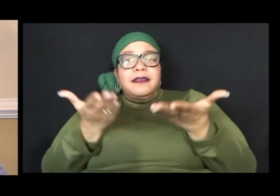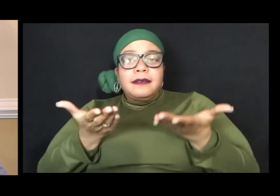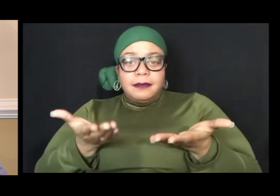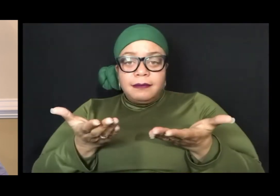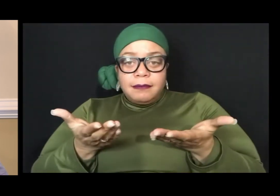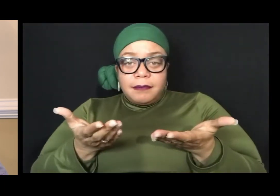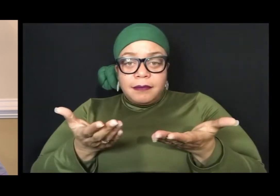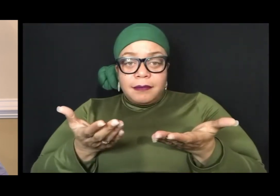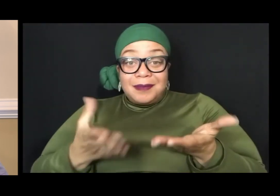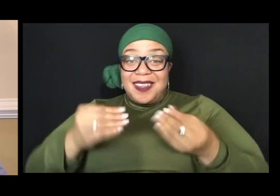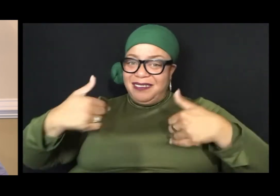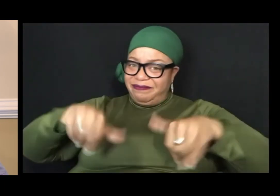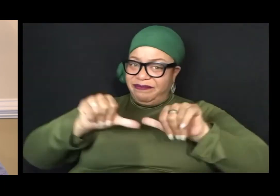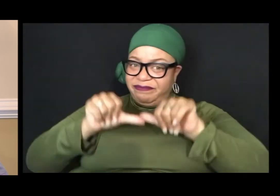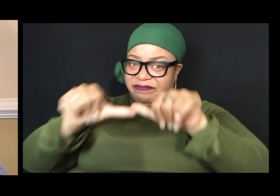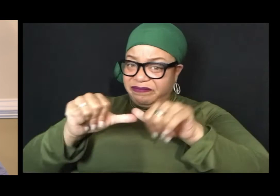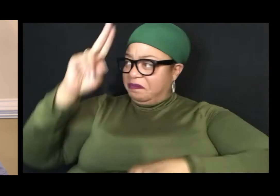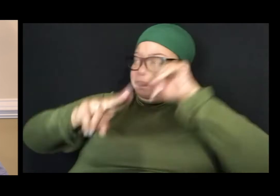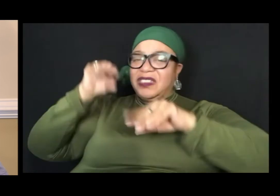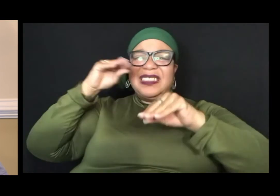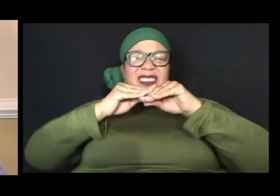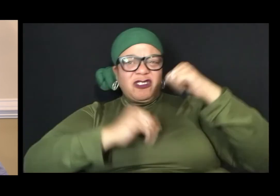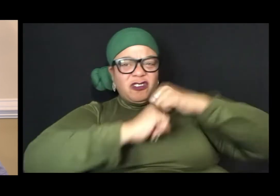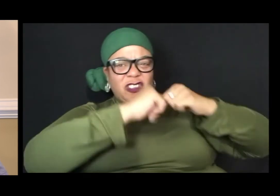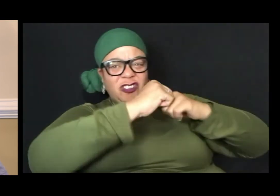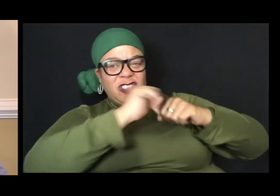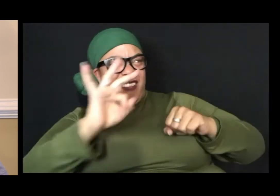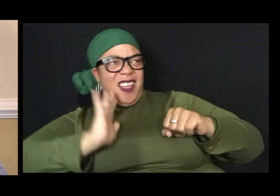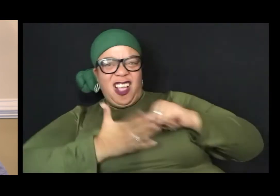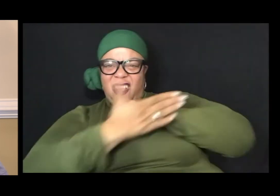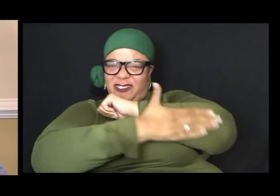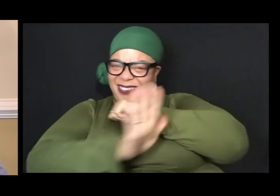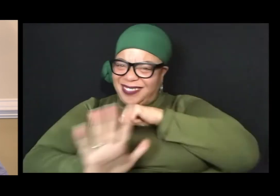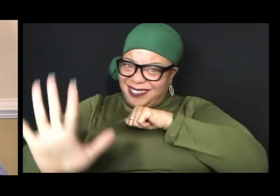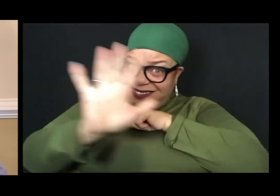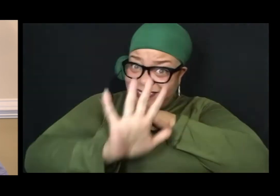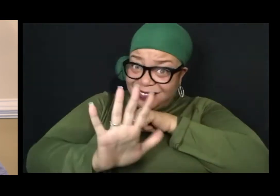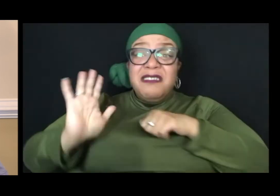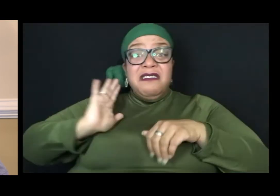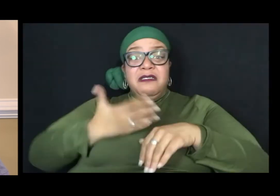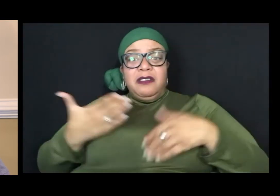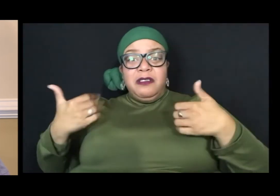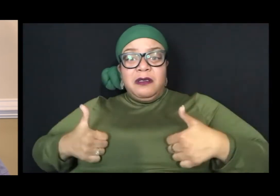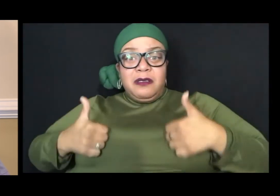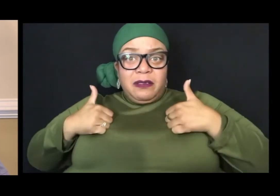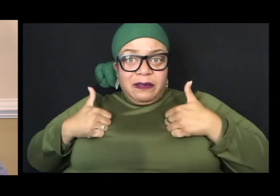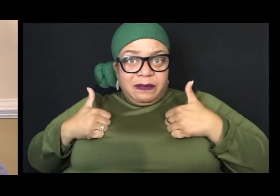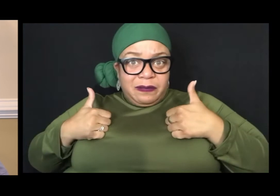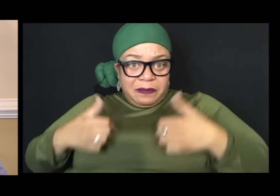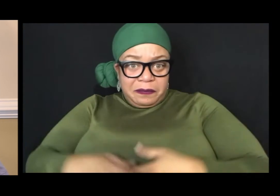It exists and is built into the structure of our country and our way of life. To say that